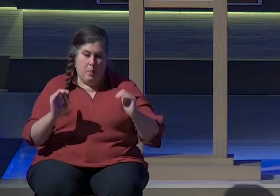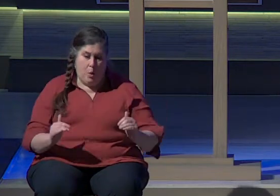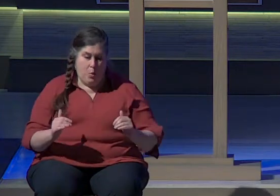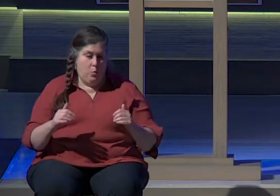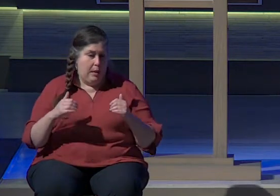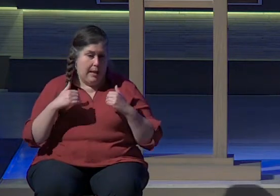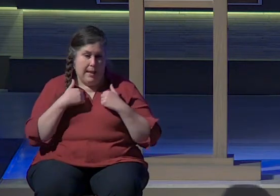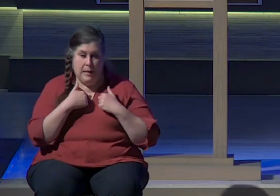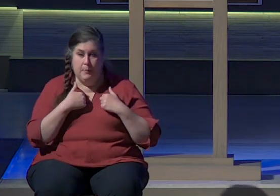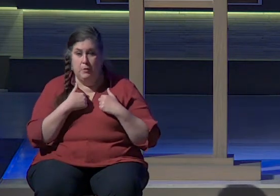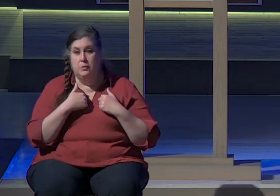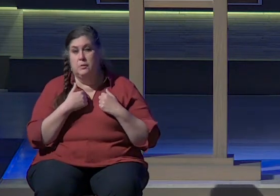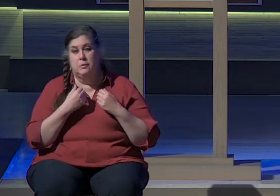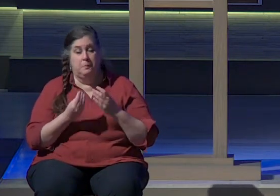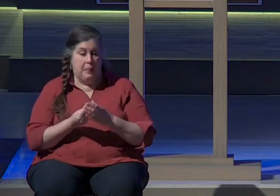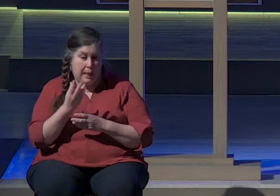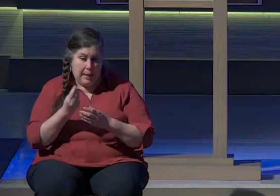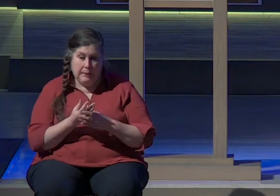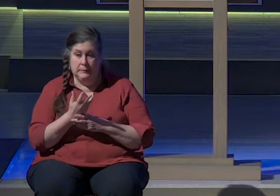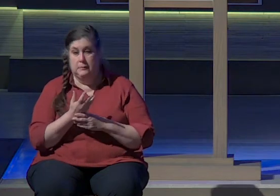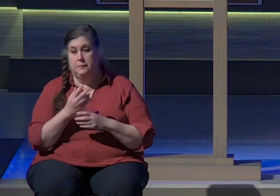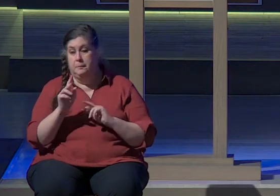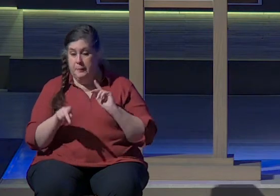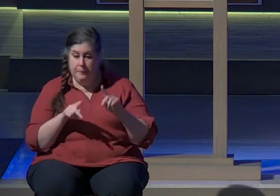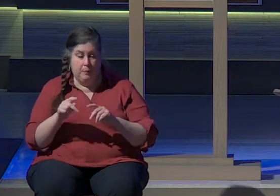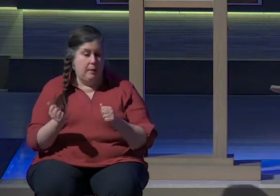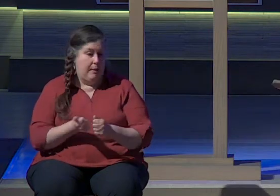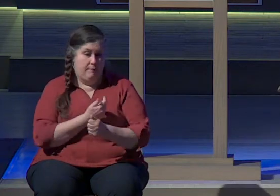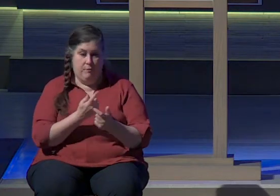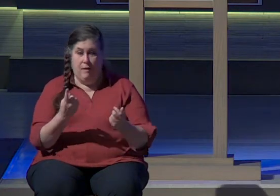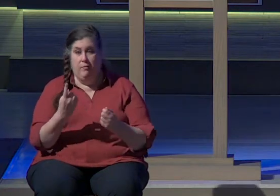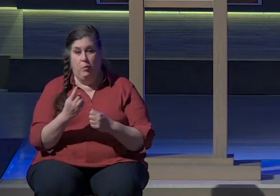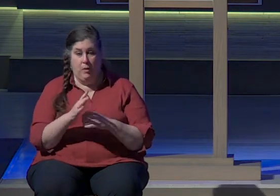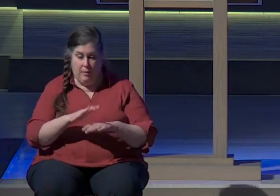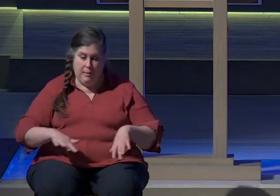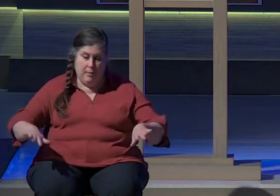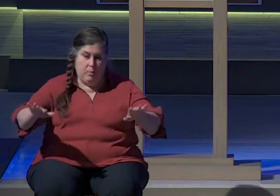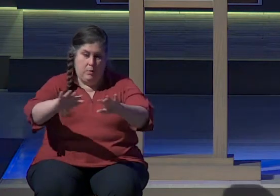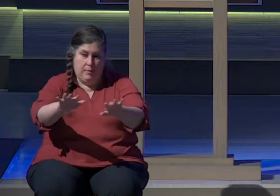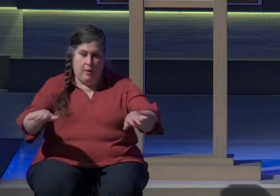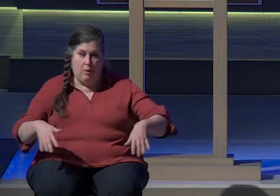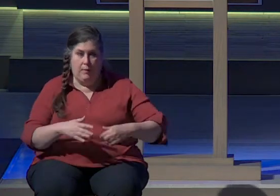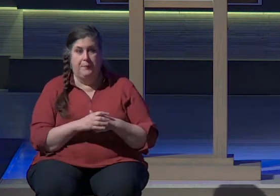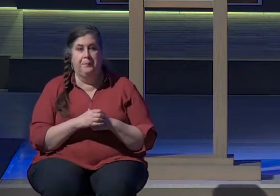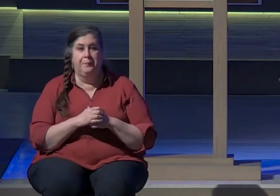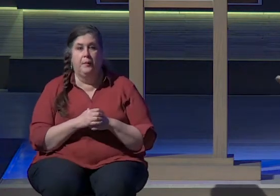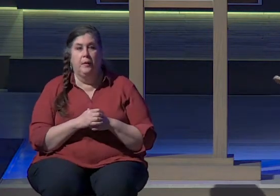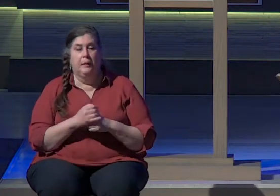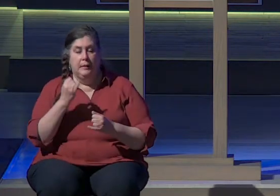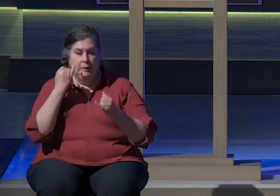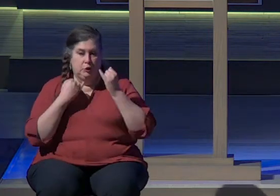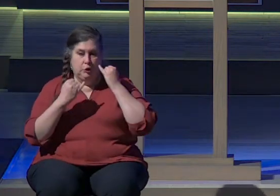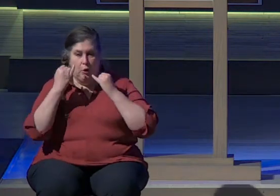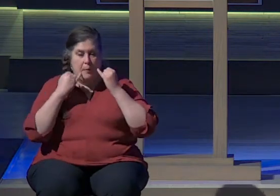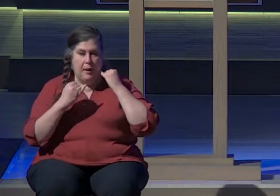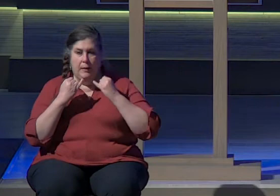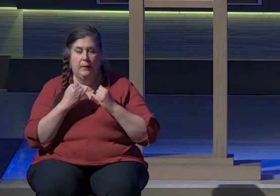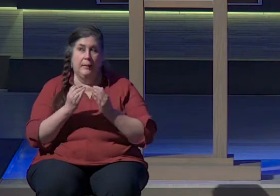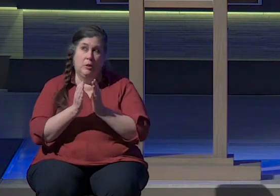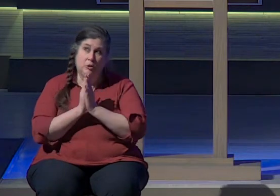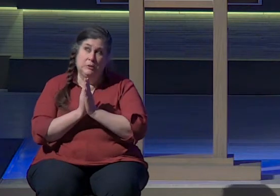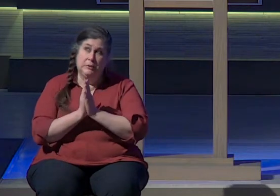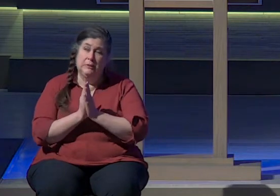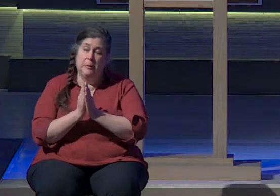beast, plant, animal, human, everyone that is within that range. Jeremiah intercedes